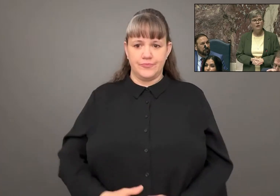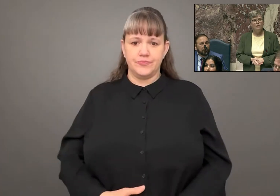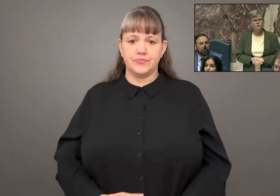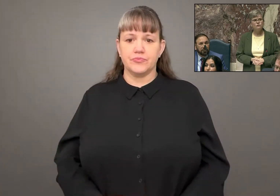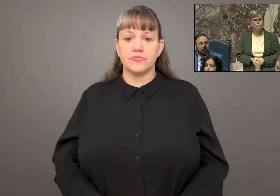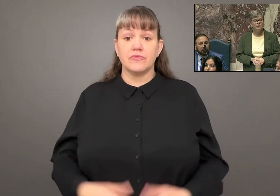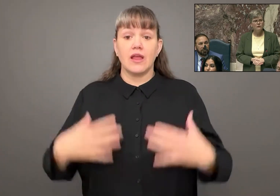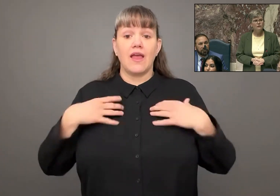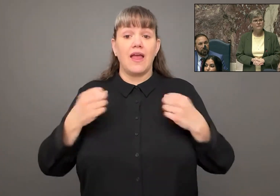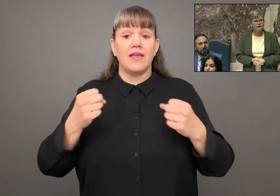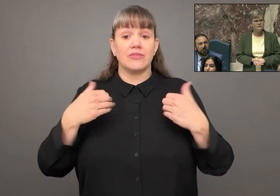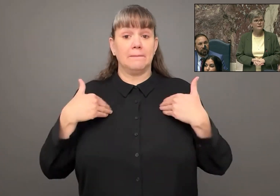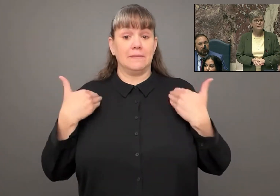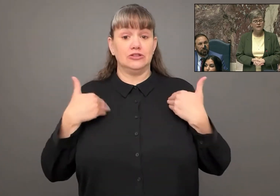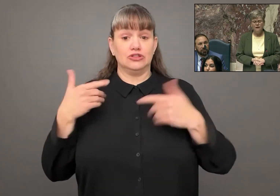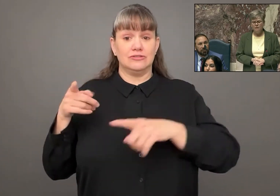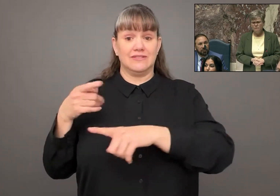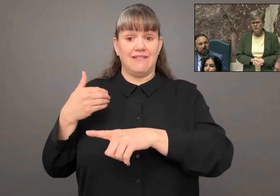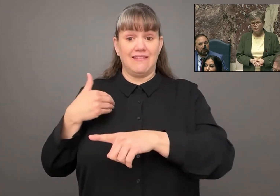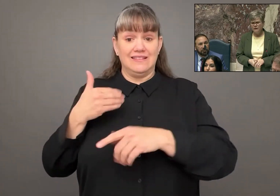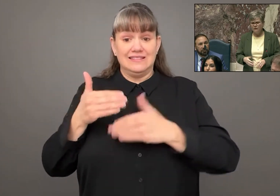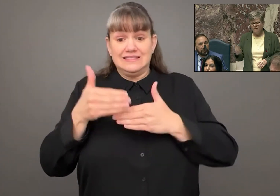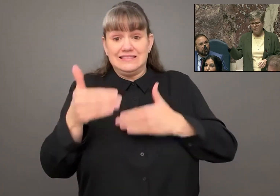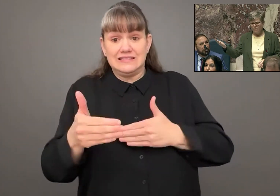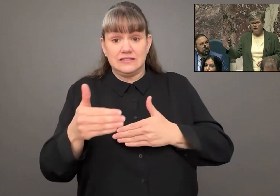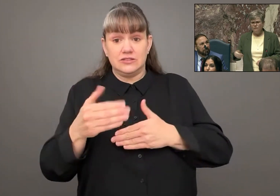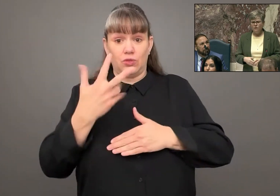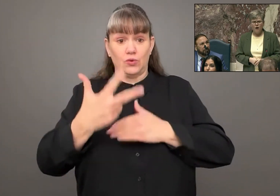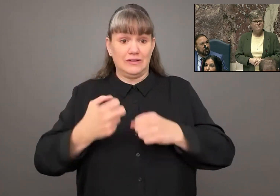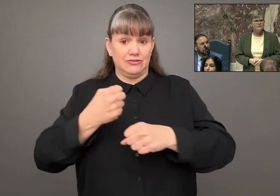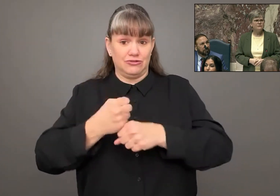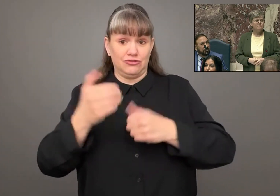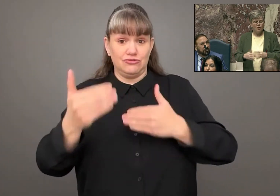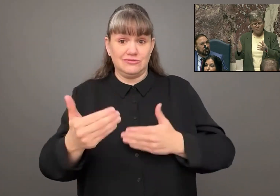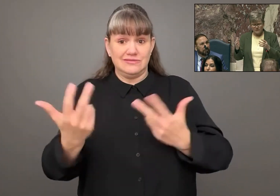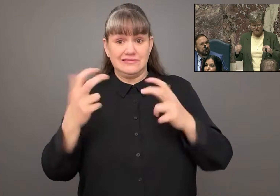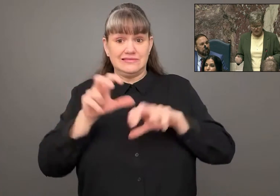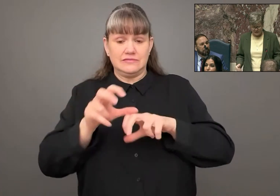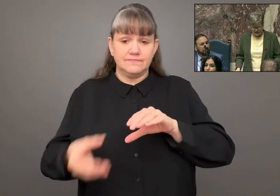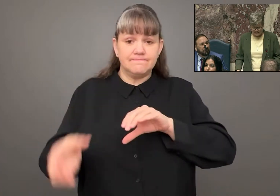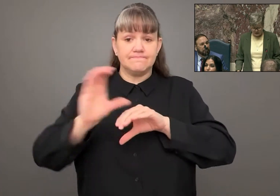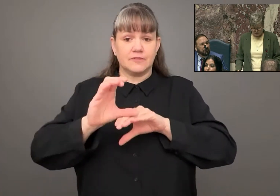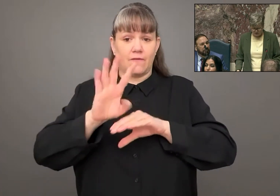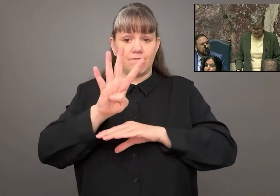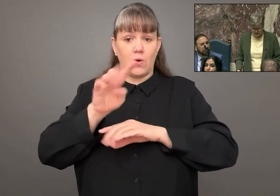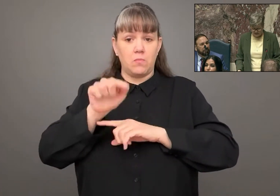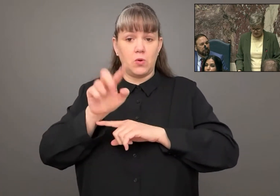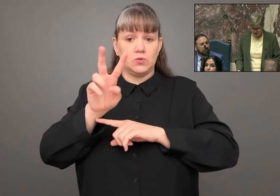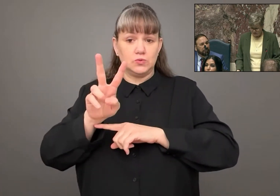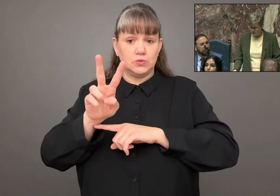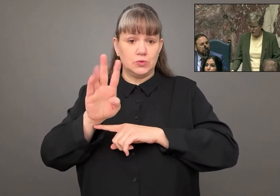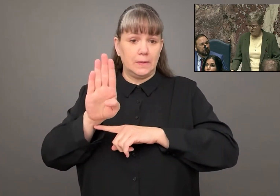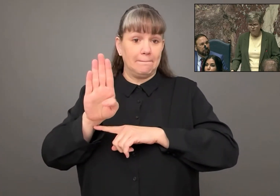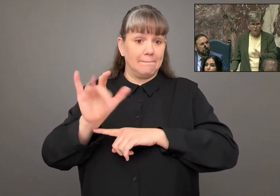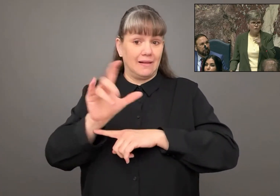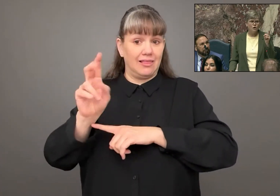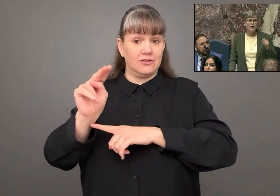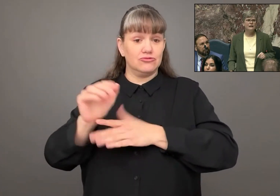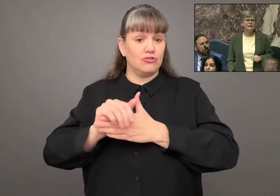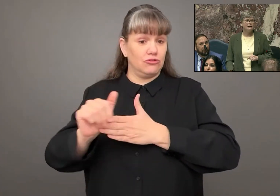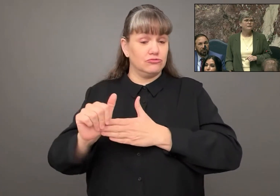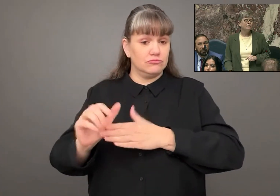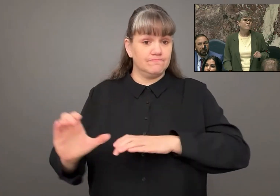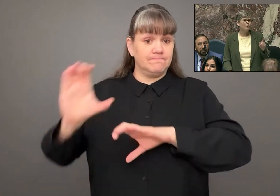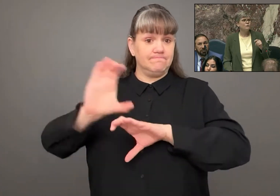continue those critical investments. But Mr. Speaker, the opposition is asking about cuts, and I'm going to talk about what we're